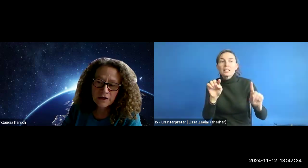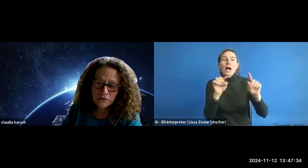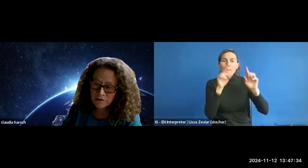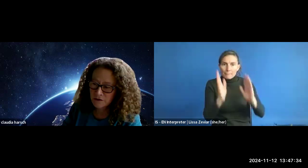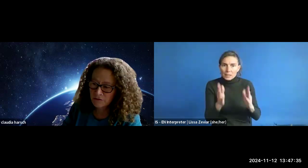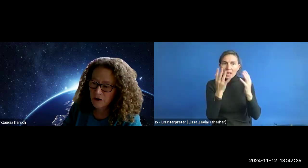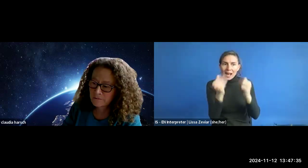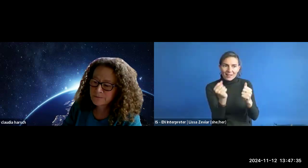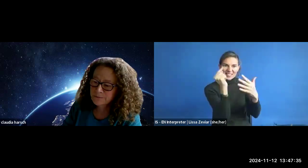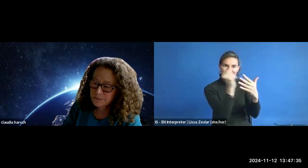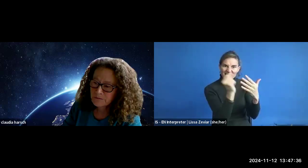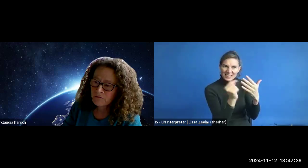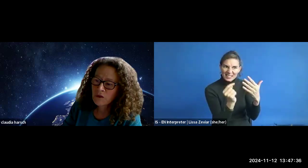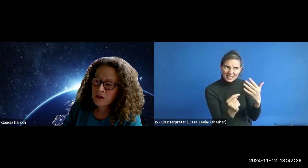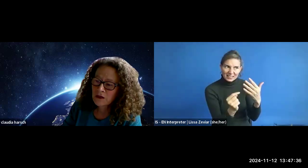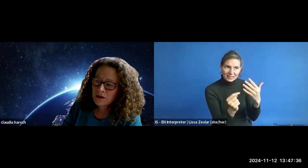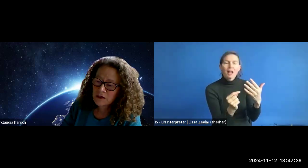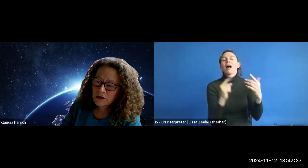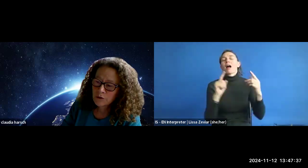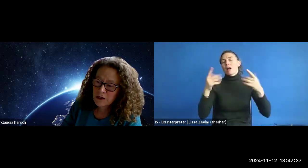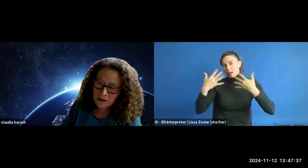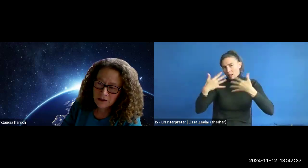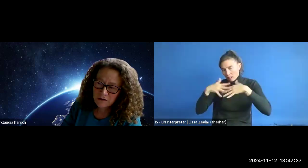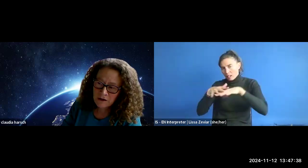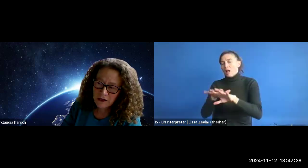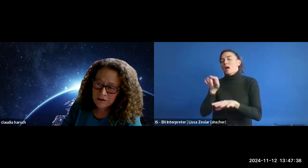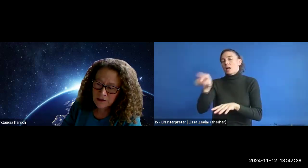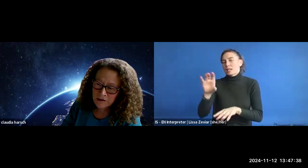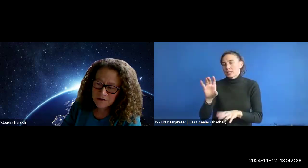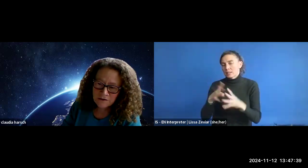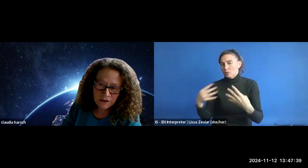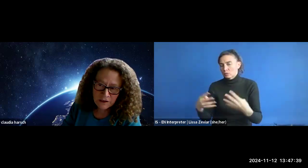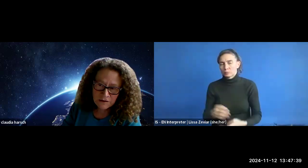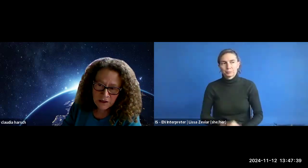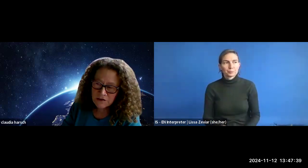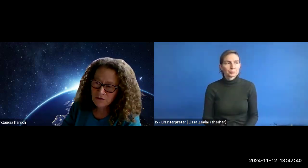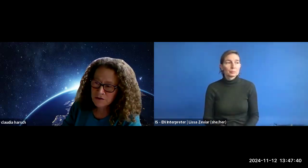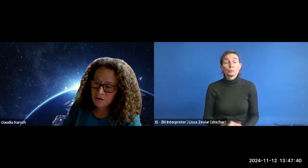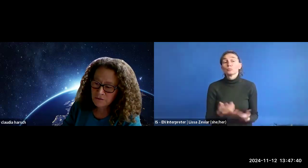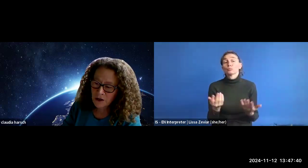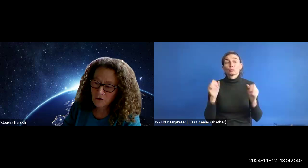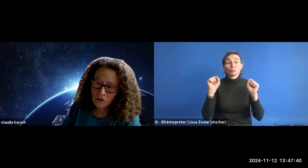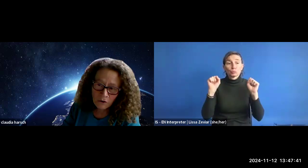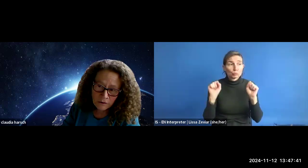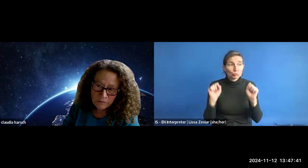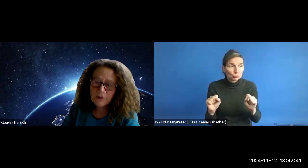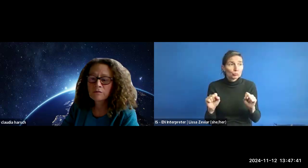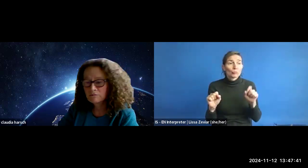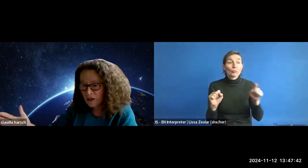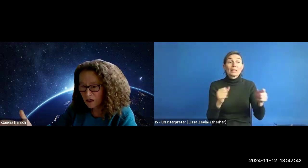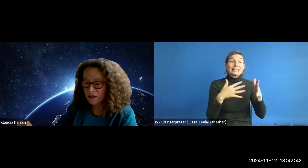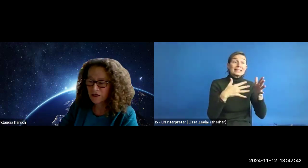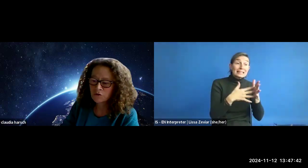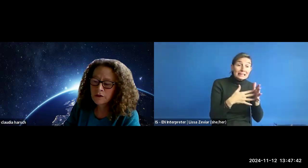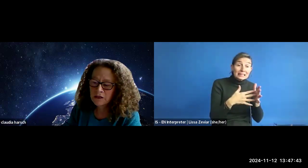rating scale to the CFR. And we can either align the tests, the rating scales to the CFR, or